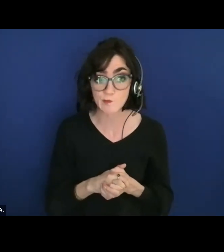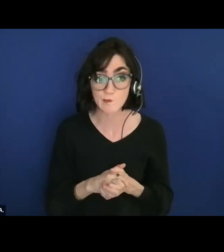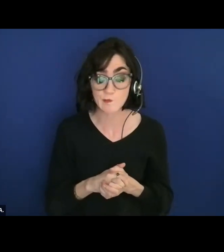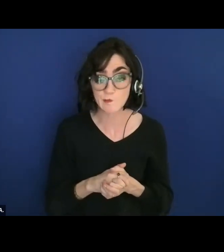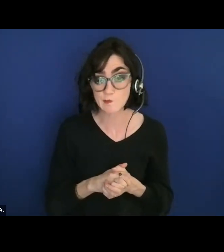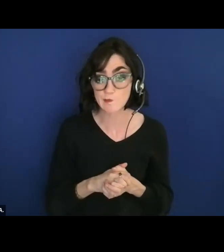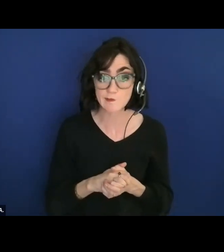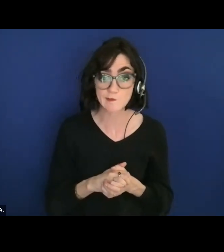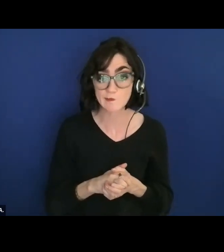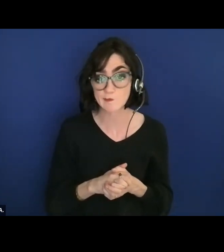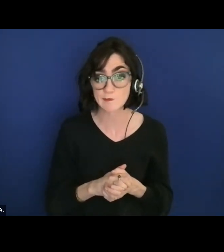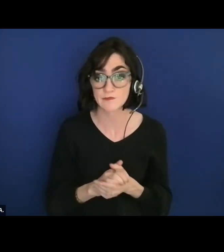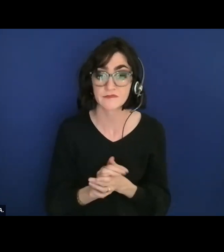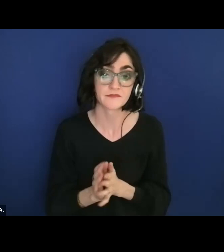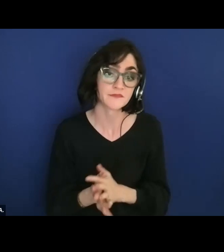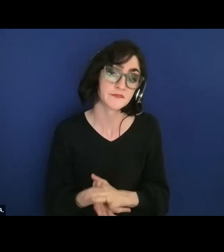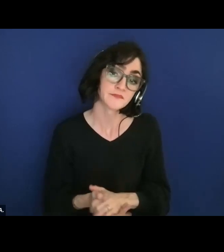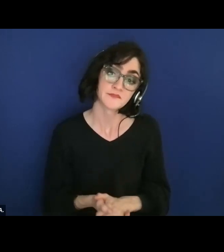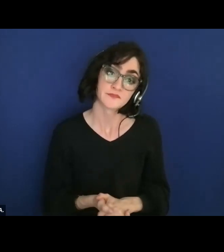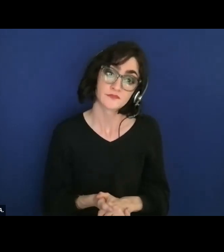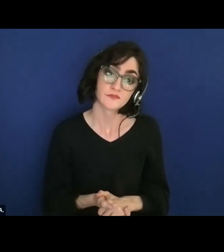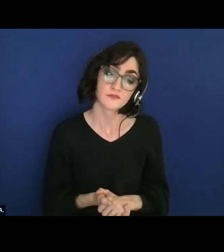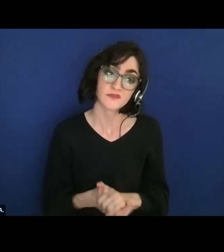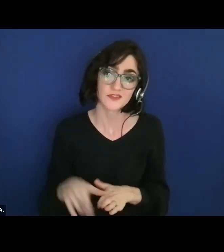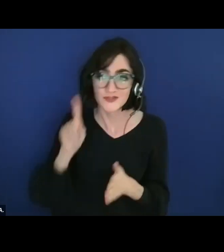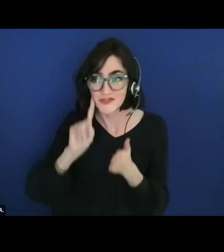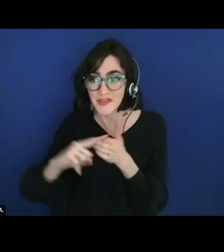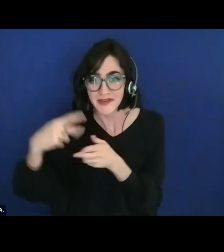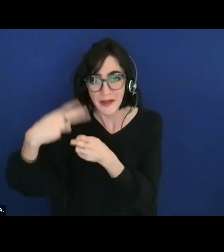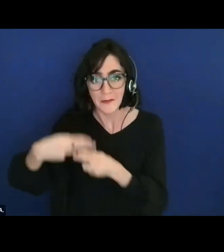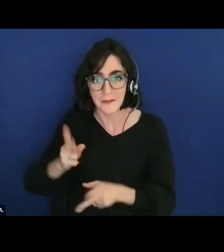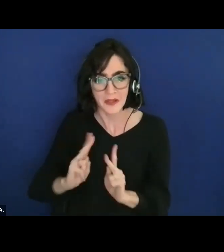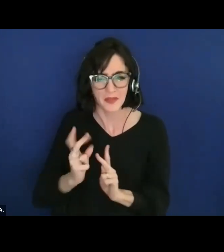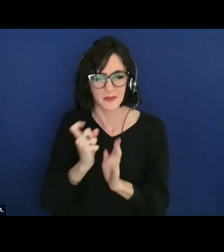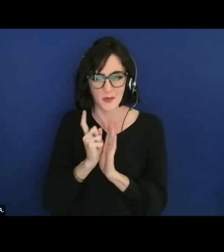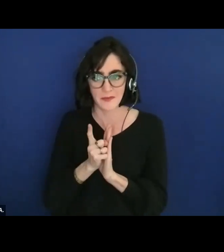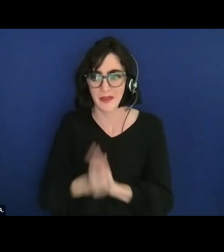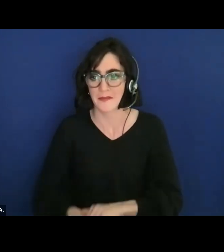Okay. I'm just going to check the participants. Bear with me just a second here.